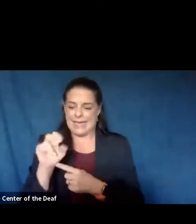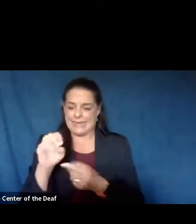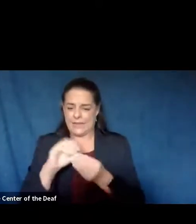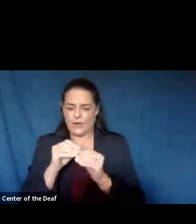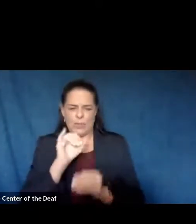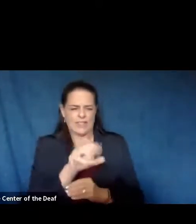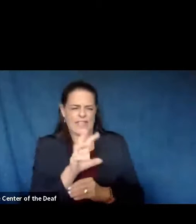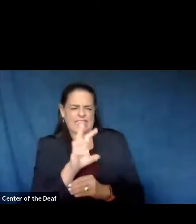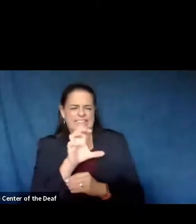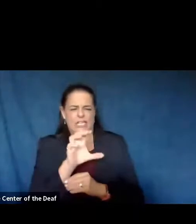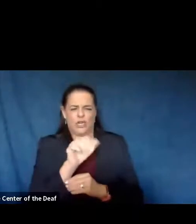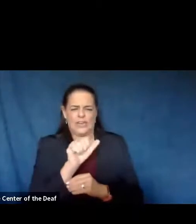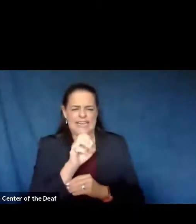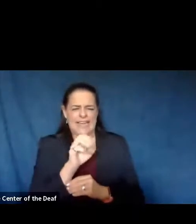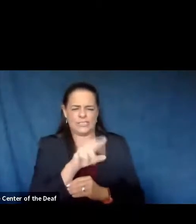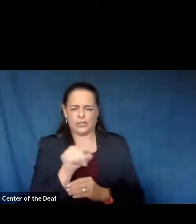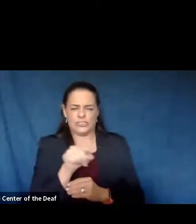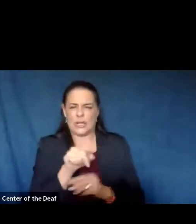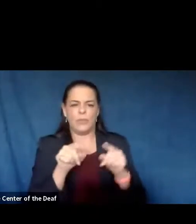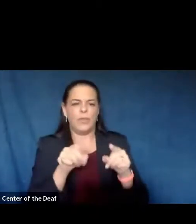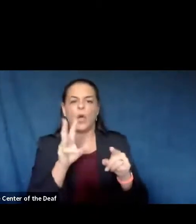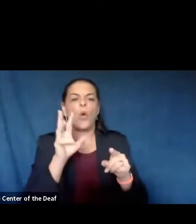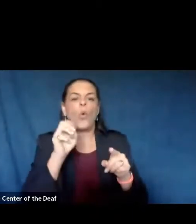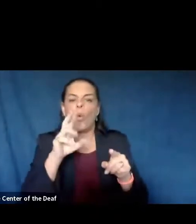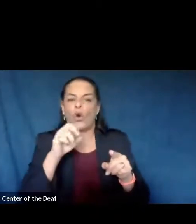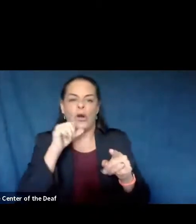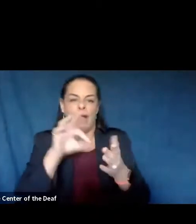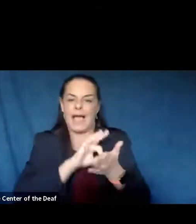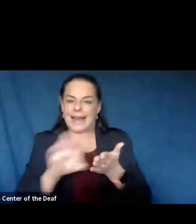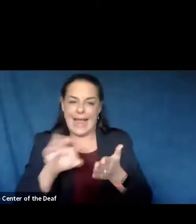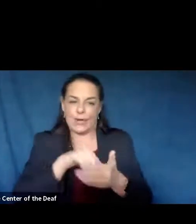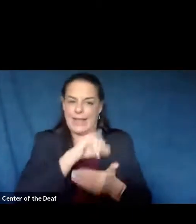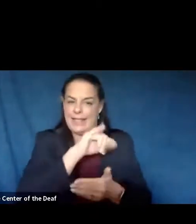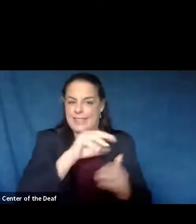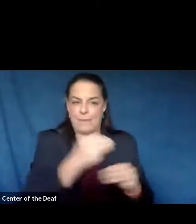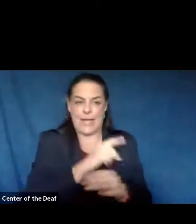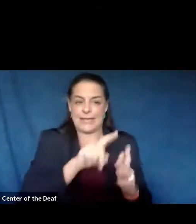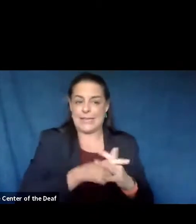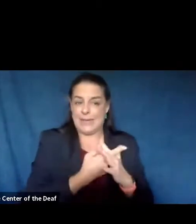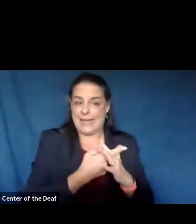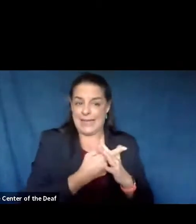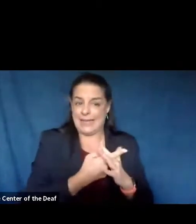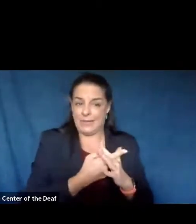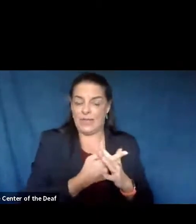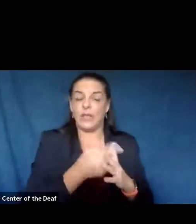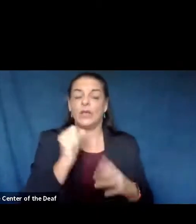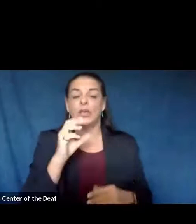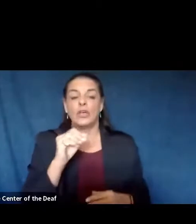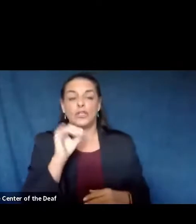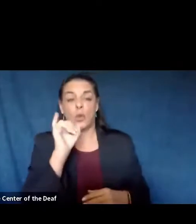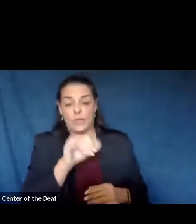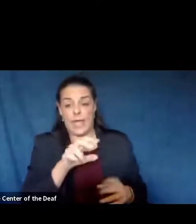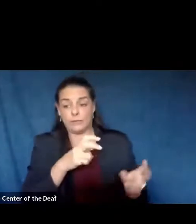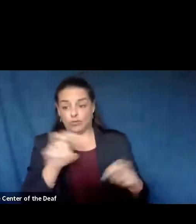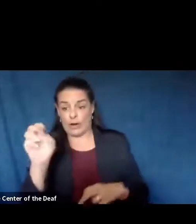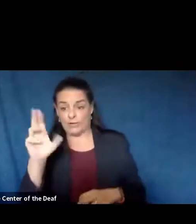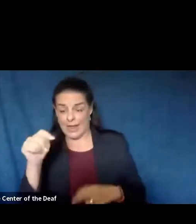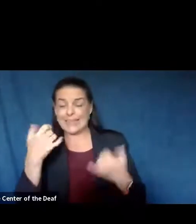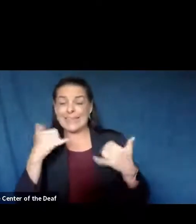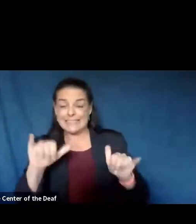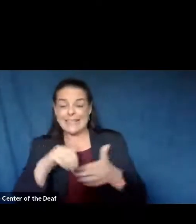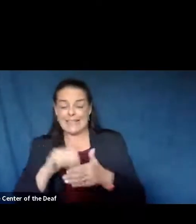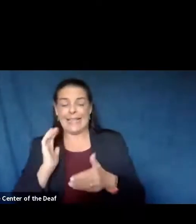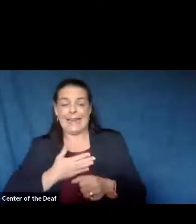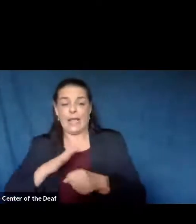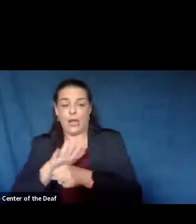cases or so were not being counted in that math to begin with. And so they haven't been transferred out. They're still in our jurisdiction.